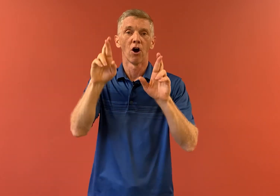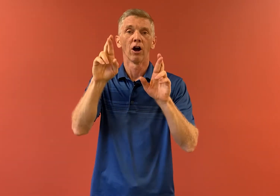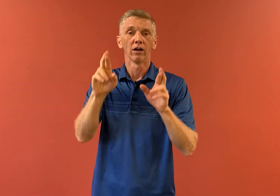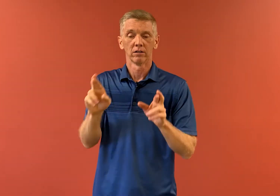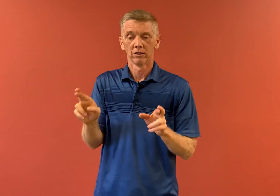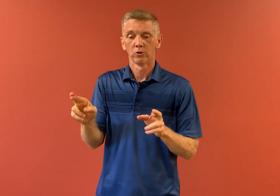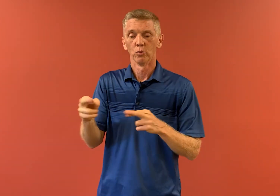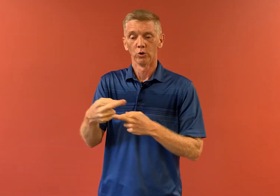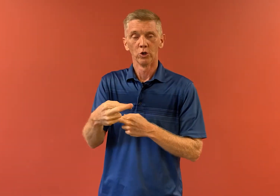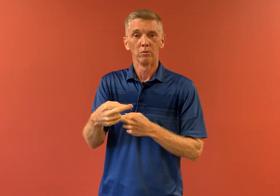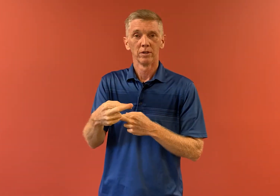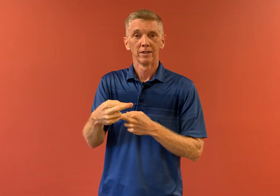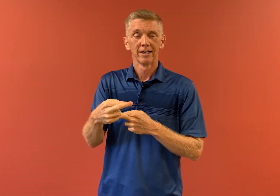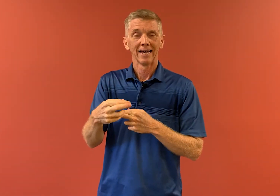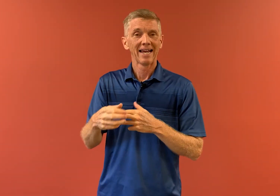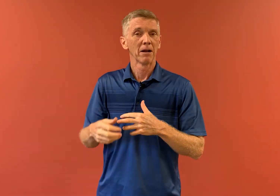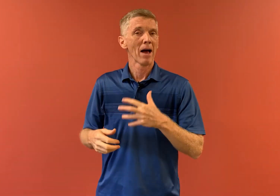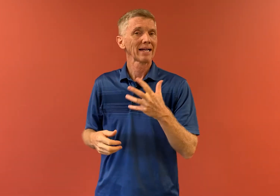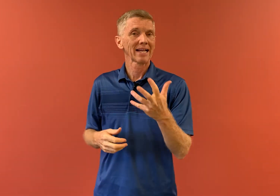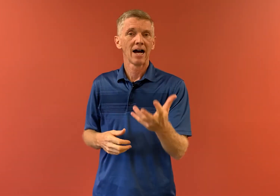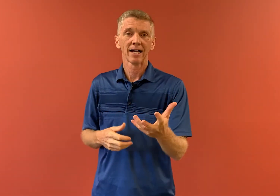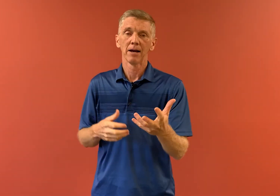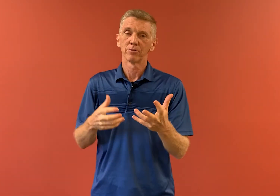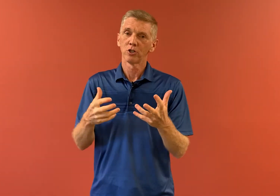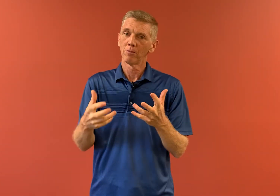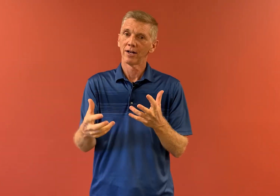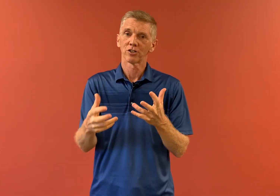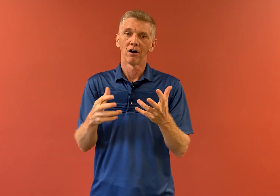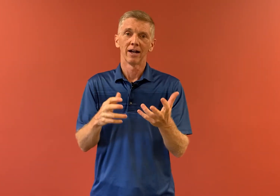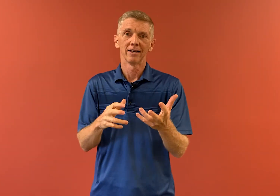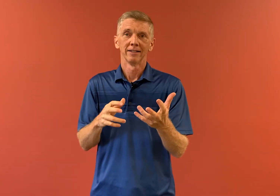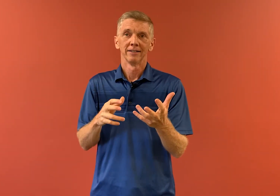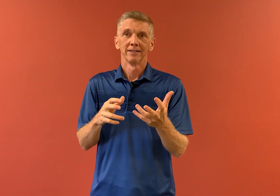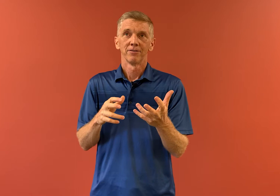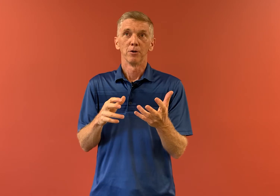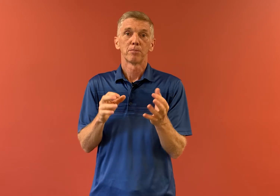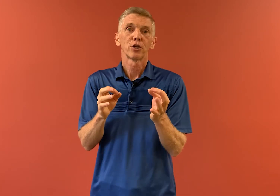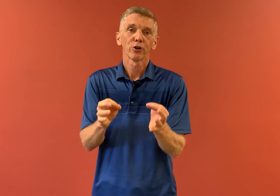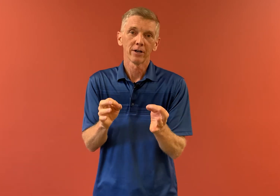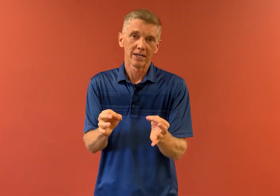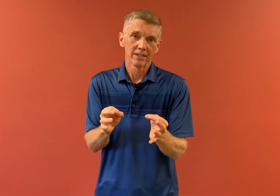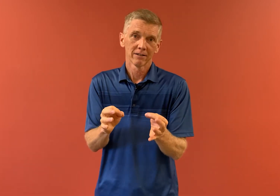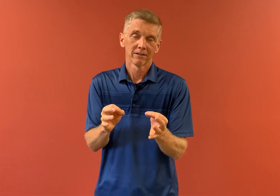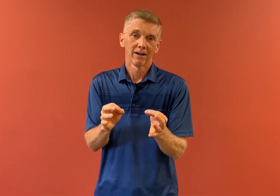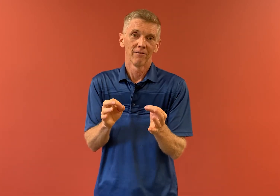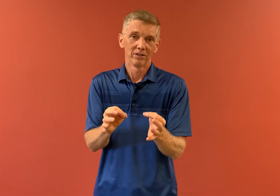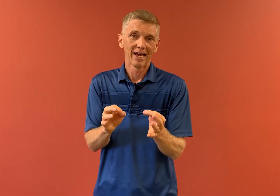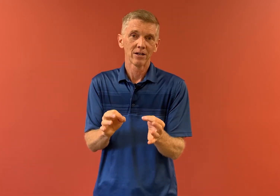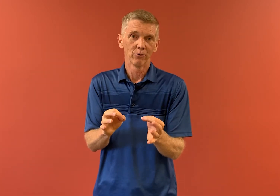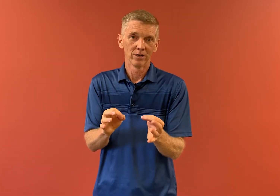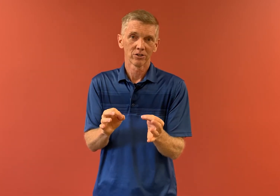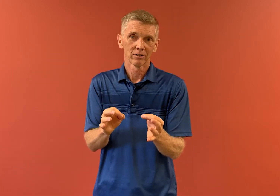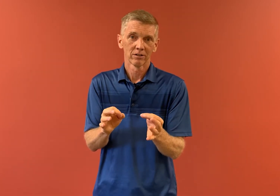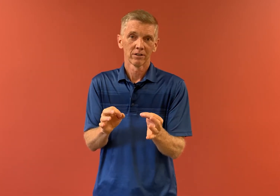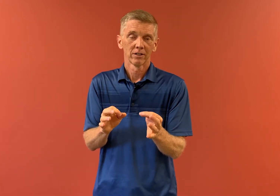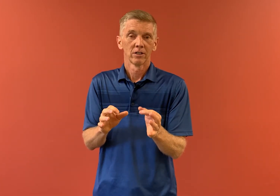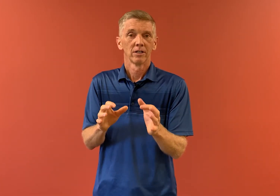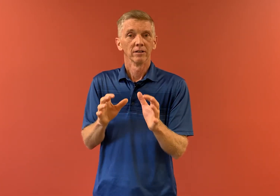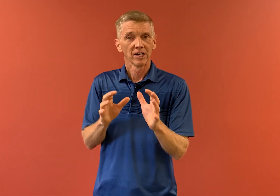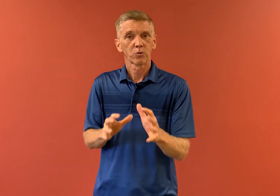R, room. Again, I'm not going to get hung up too much on the purity of the language. Let's worry